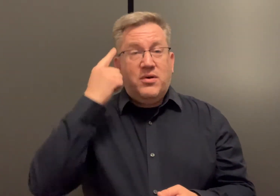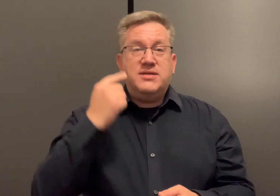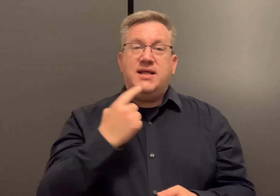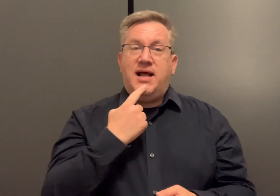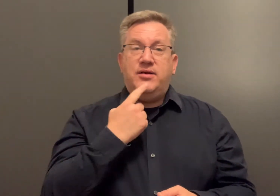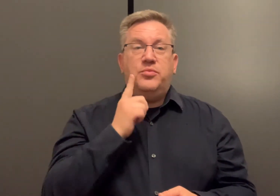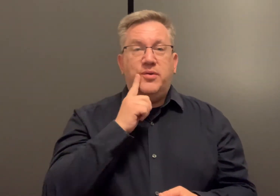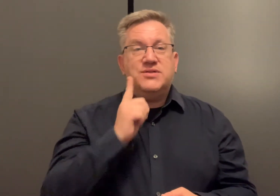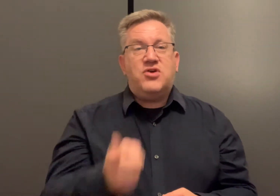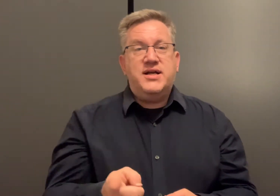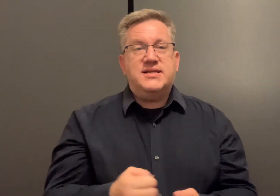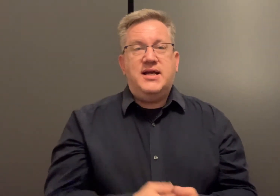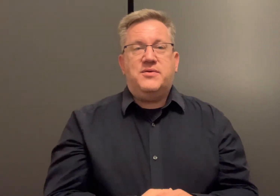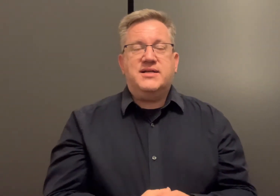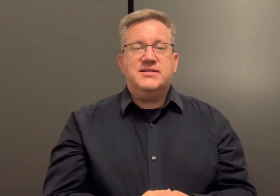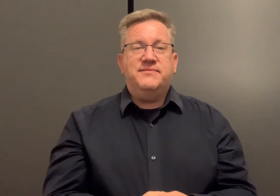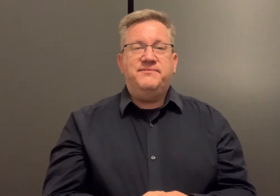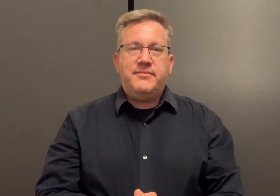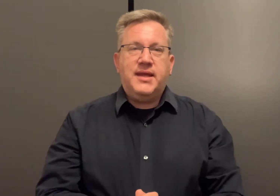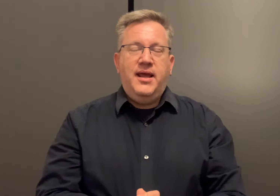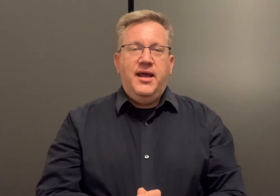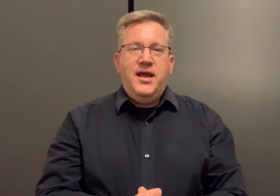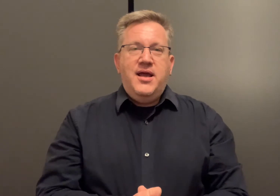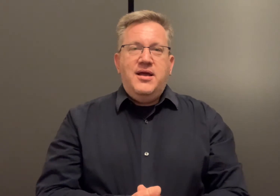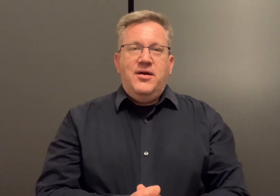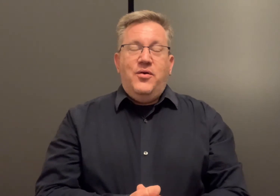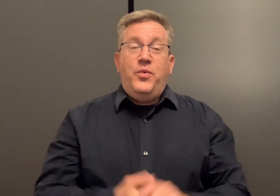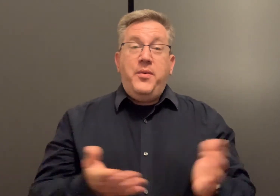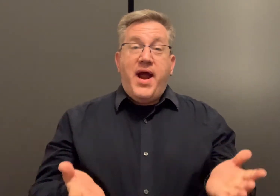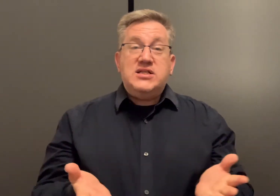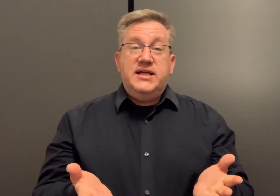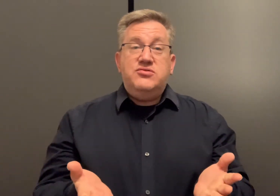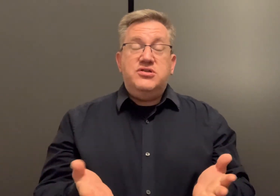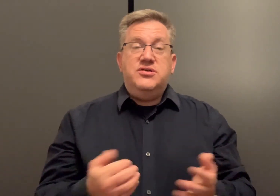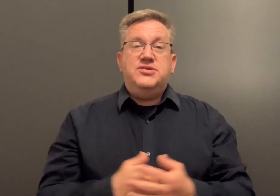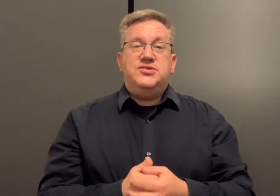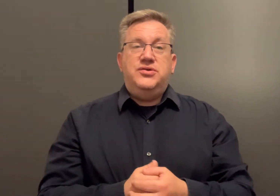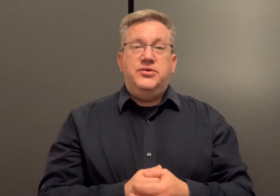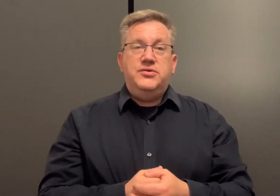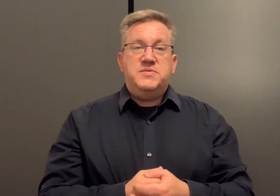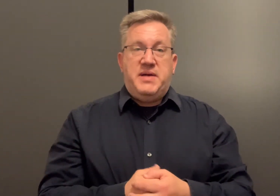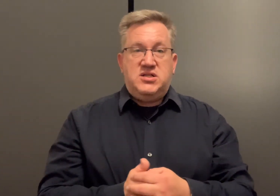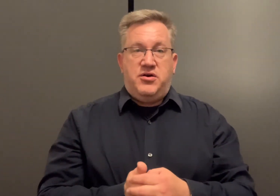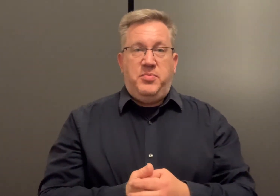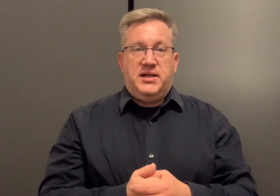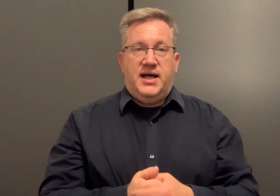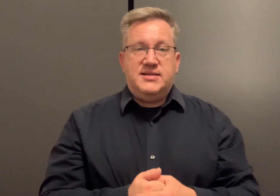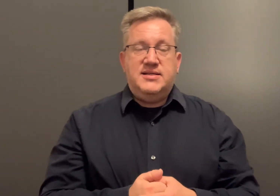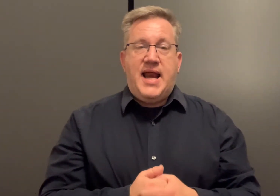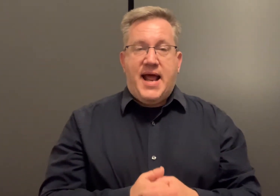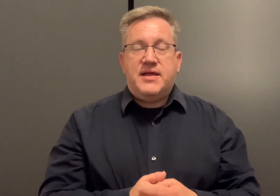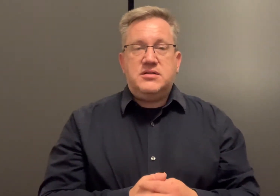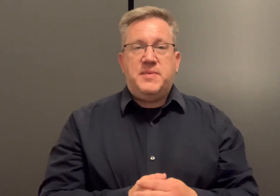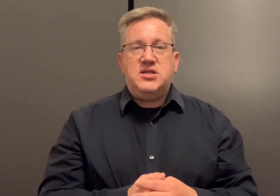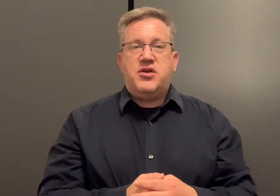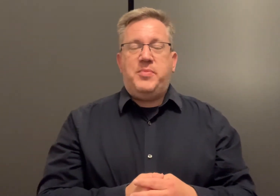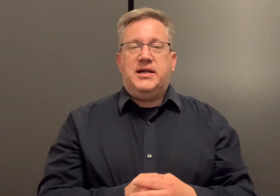that our little boy was trying to say to us. We were actually introduced to speech therapy classes, and at that speech therapy